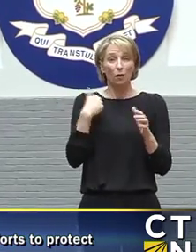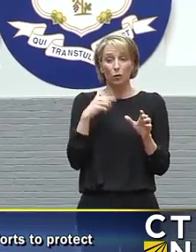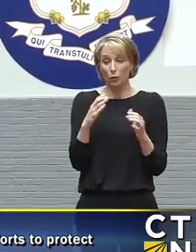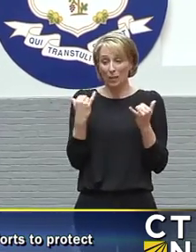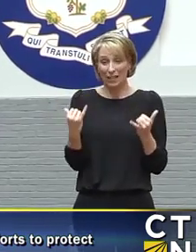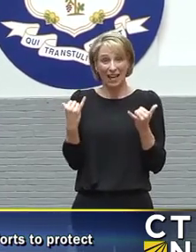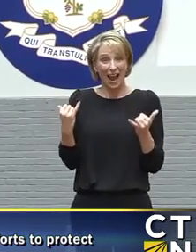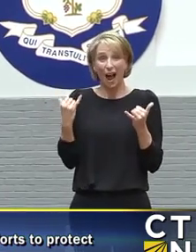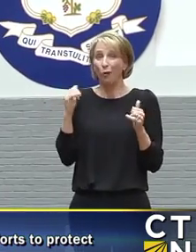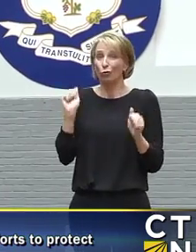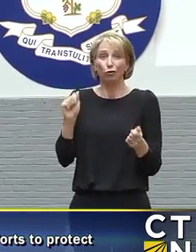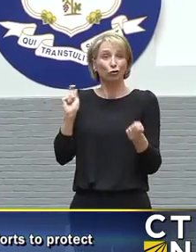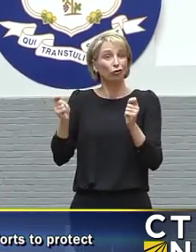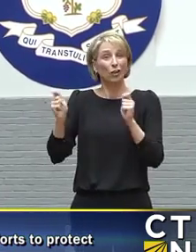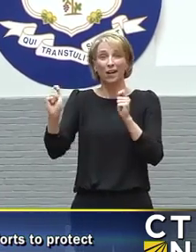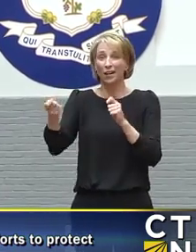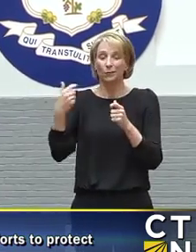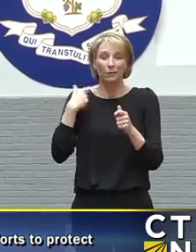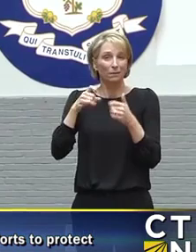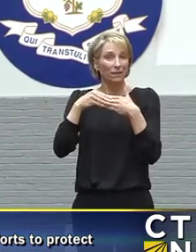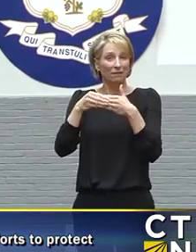world today is subject to change, Chris. Yeah.